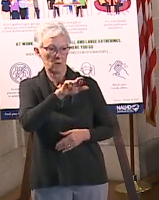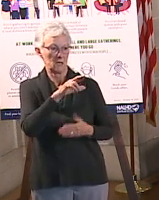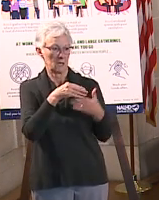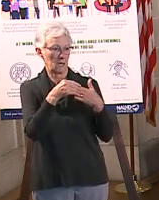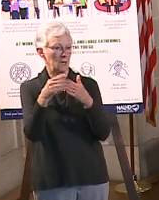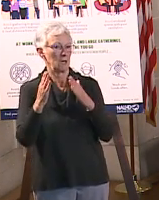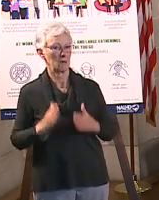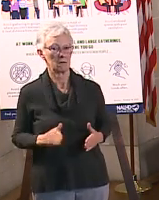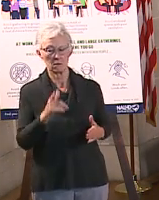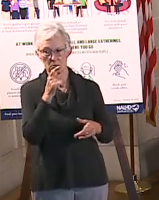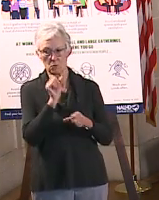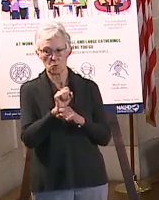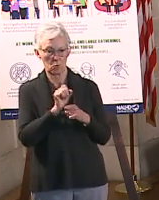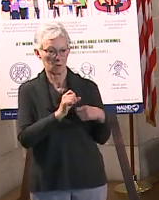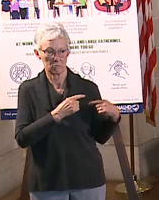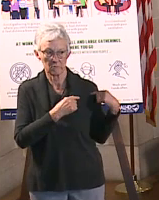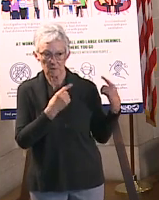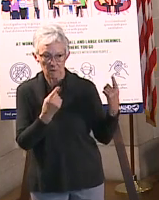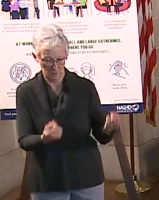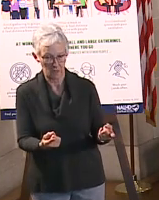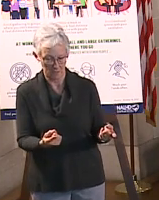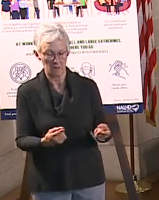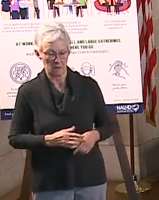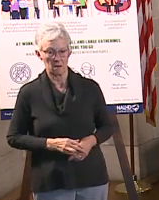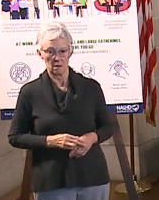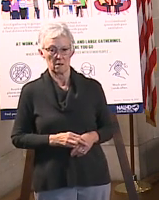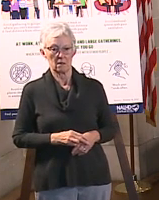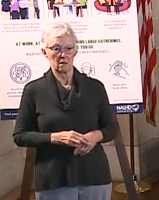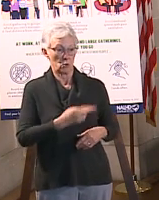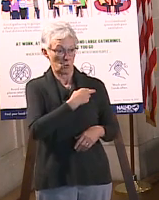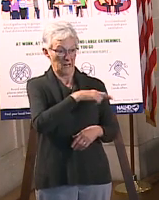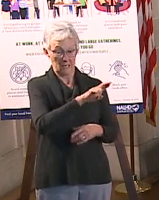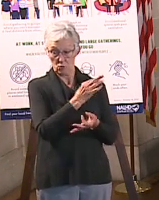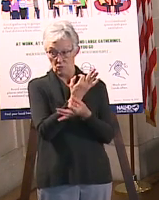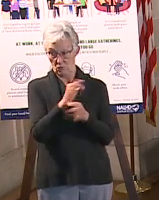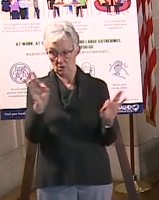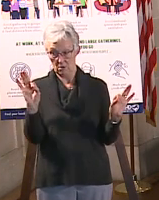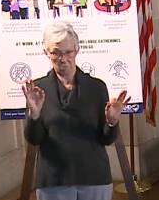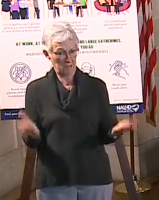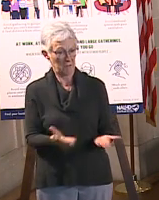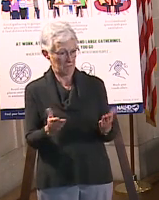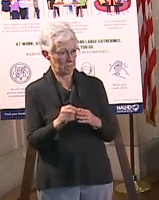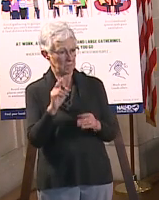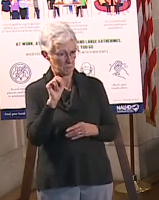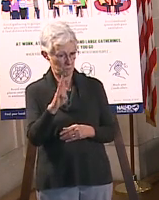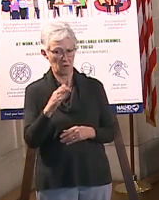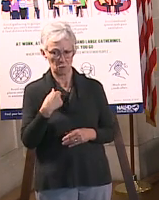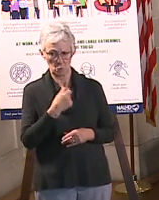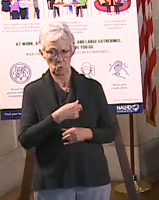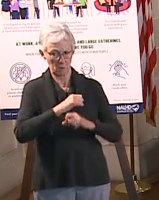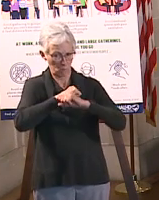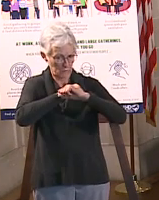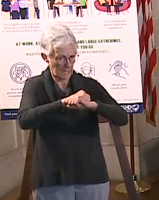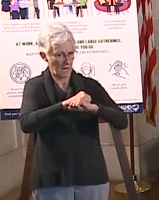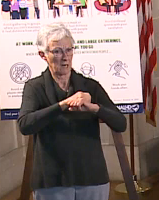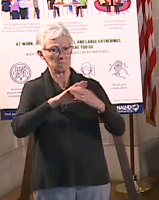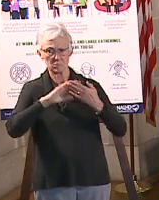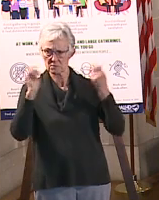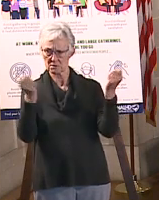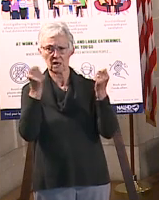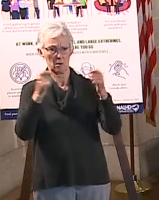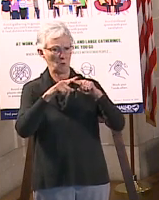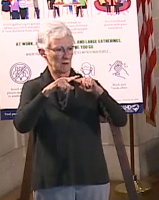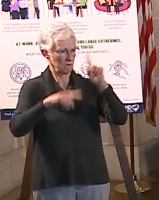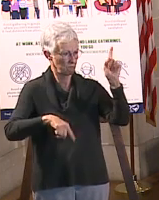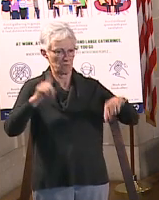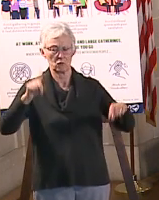of their communities. Religious freedom here in Nebraska is something that is encouraged, celebrated, and protected in our Constitution, and we very much appreciate you